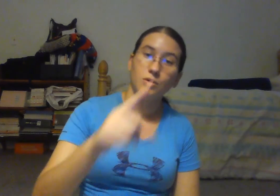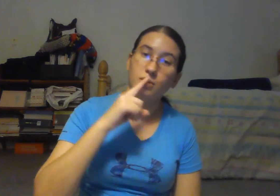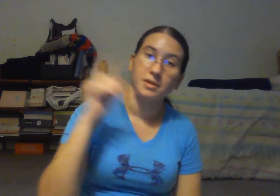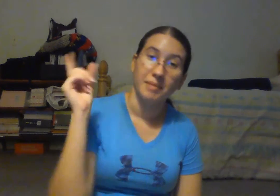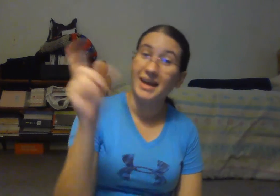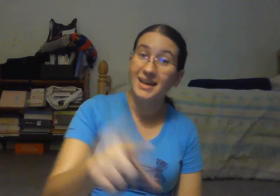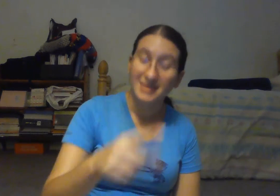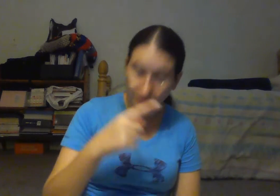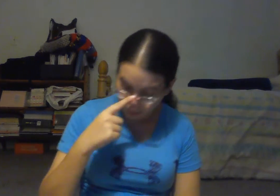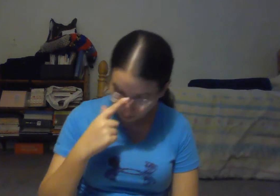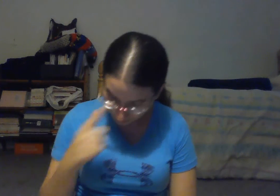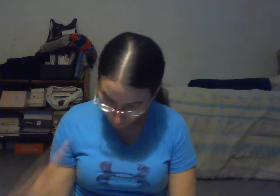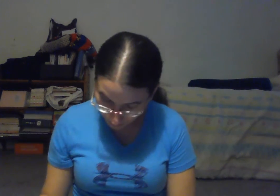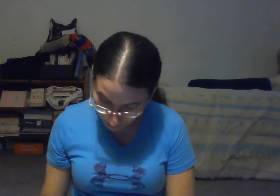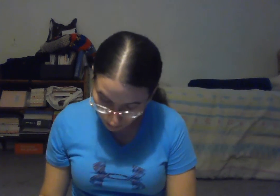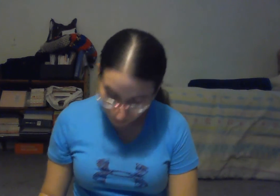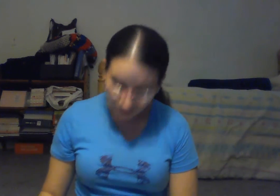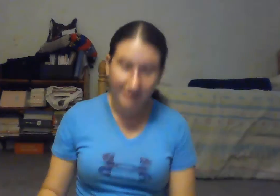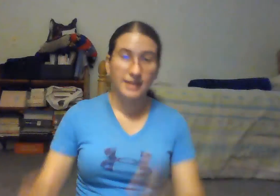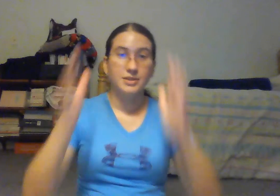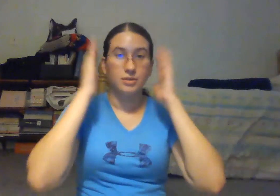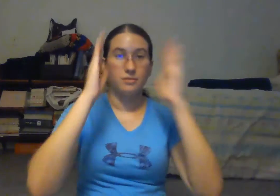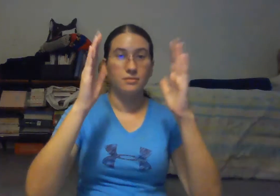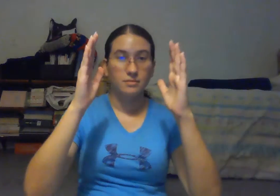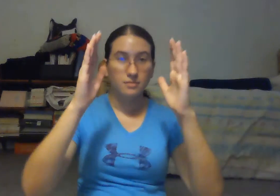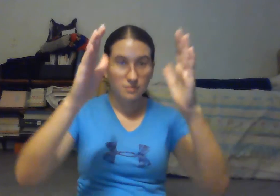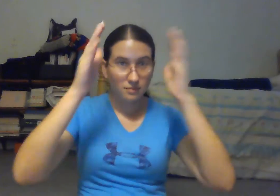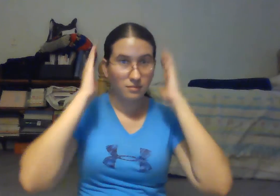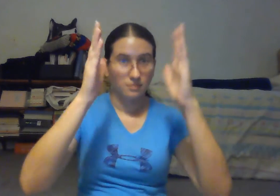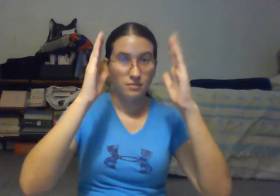or command. Pay attention.